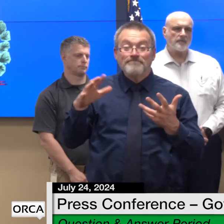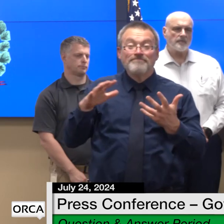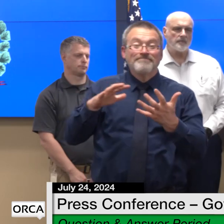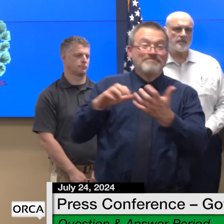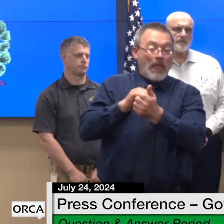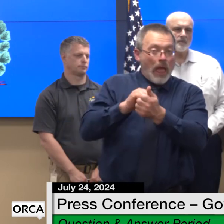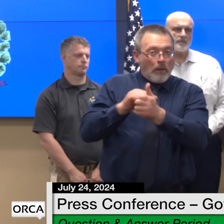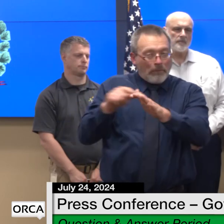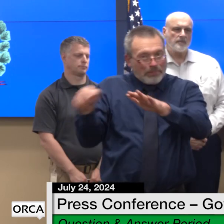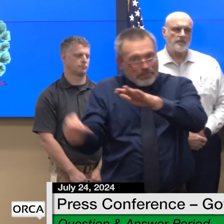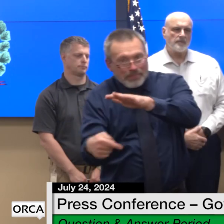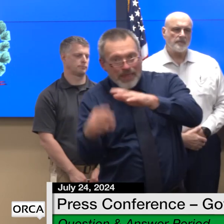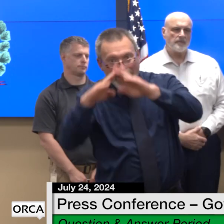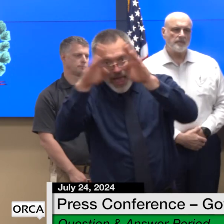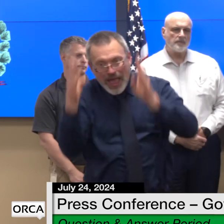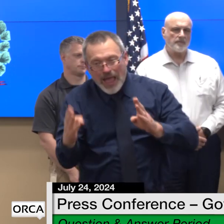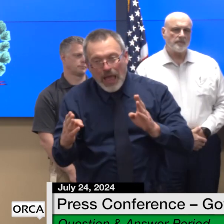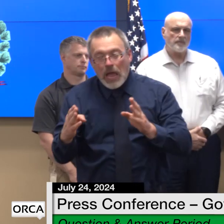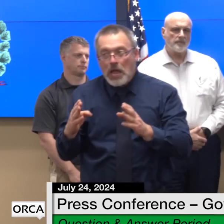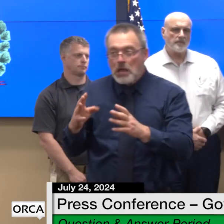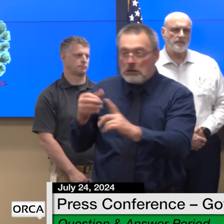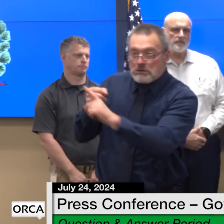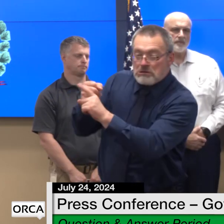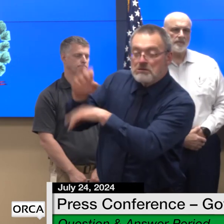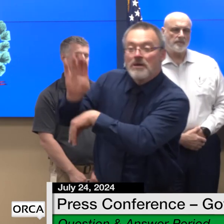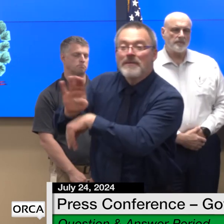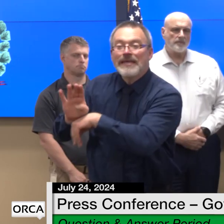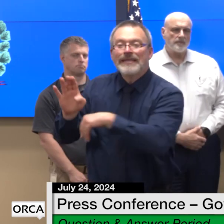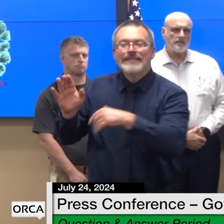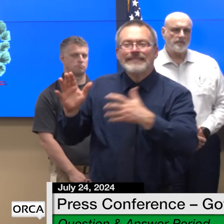So again, this is beneficial to us as well.